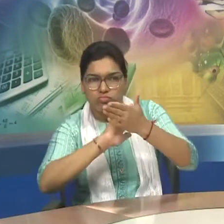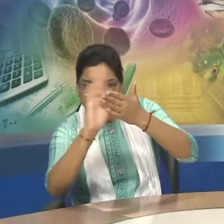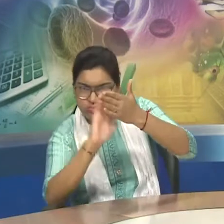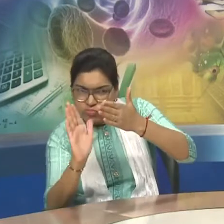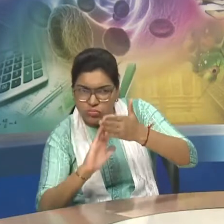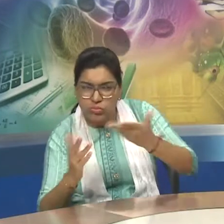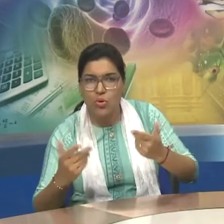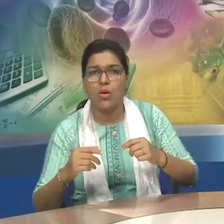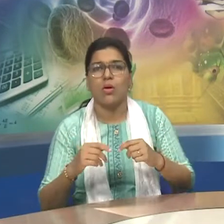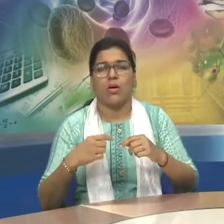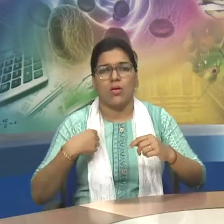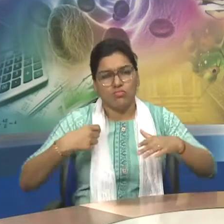or